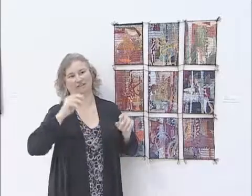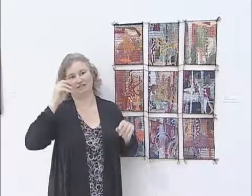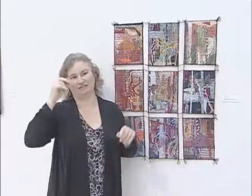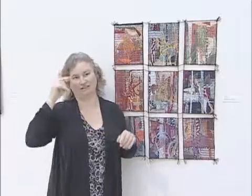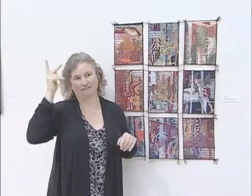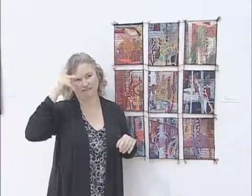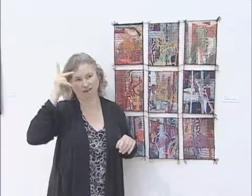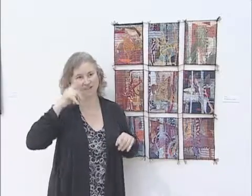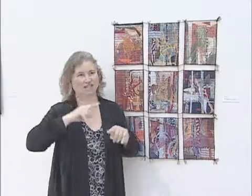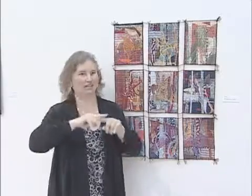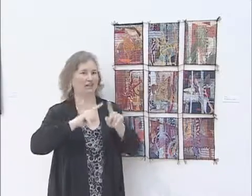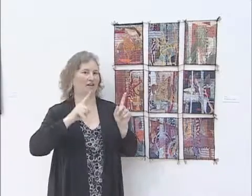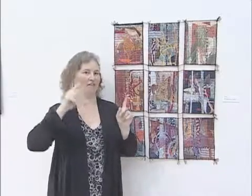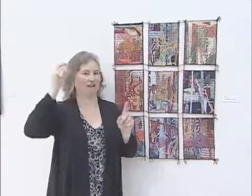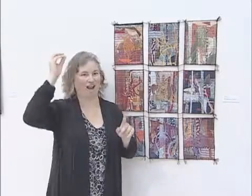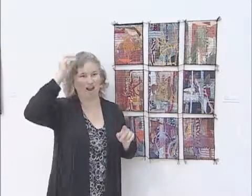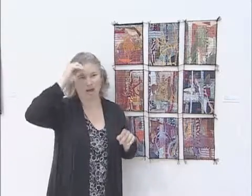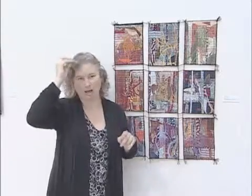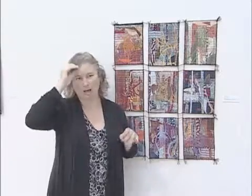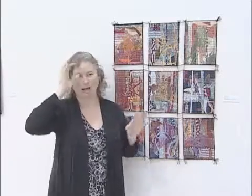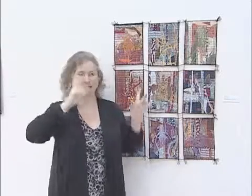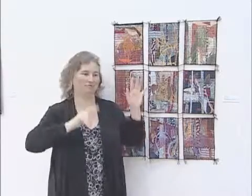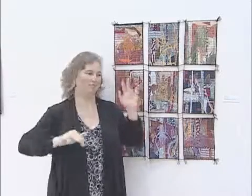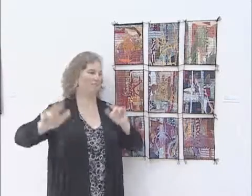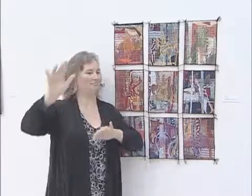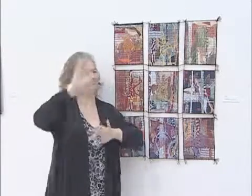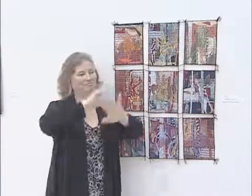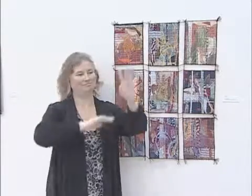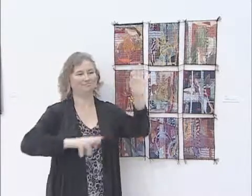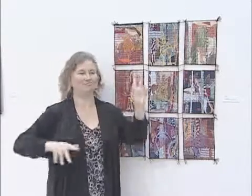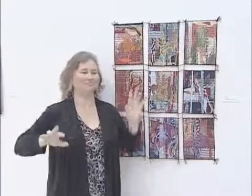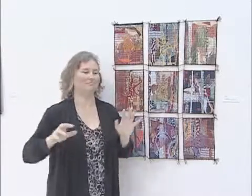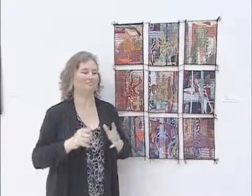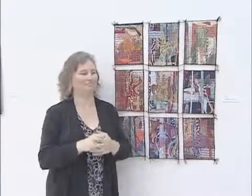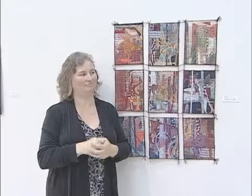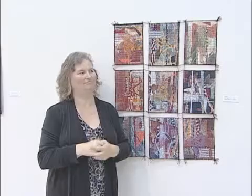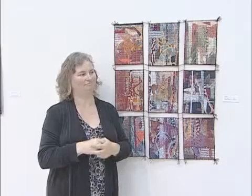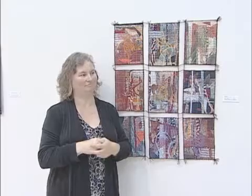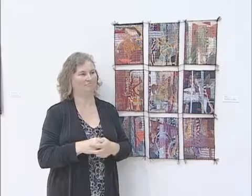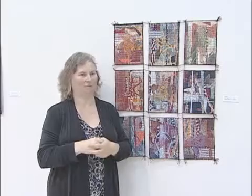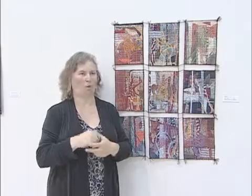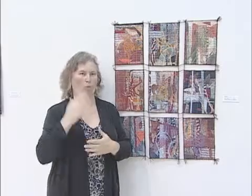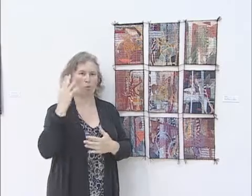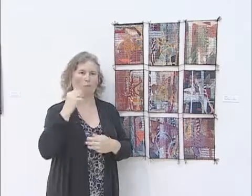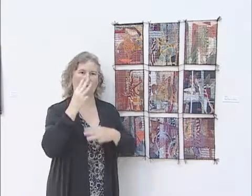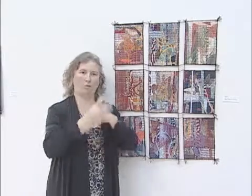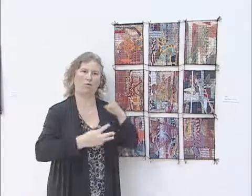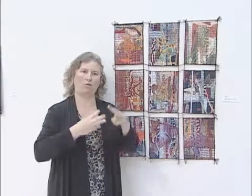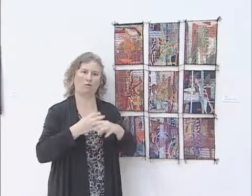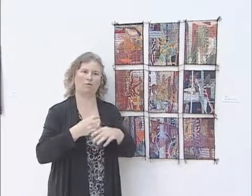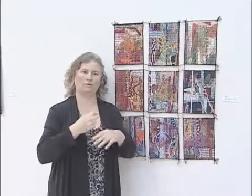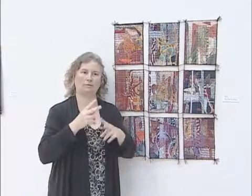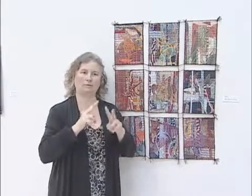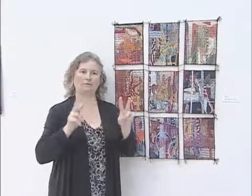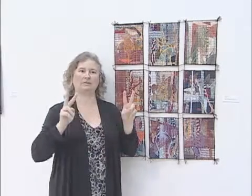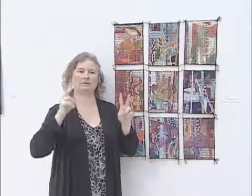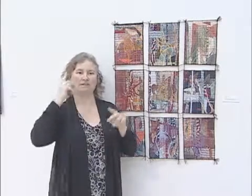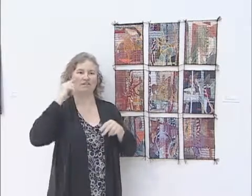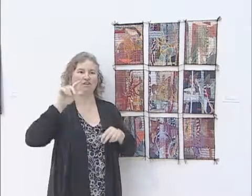personalities, attitudes, philosophies, opinions. So I thought, why doesn't